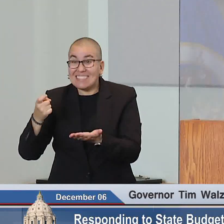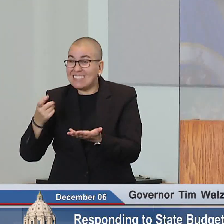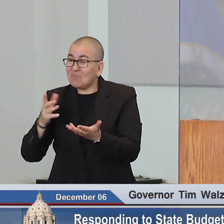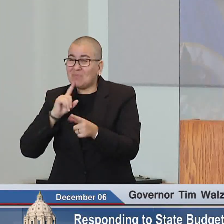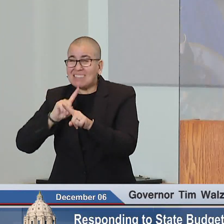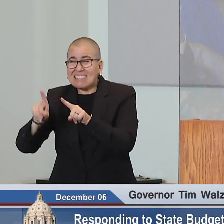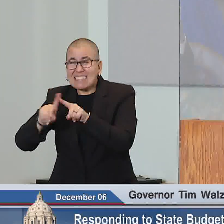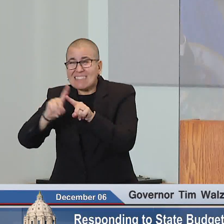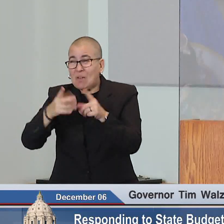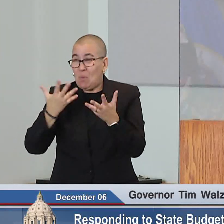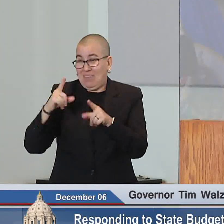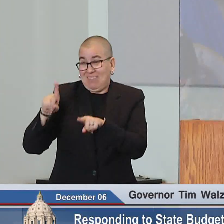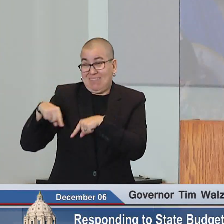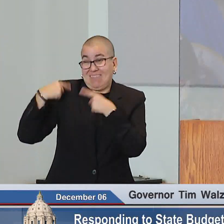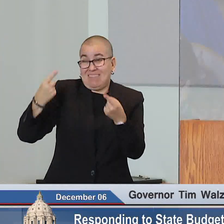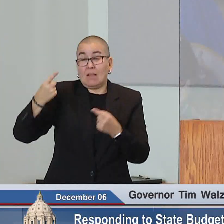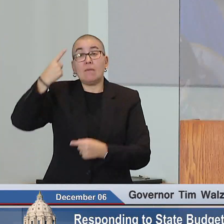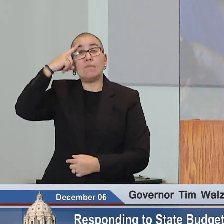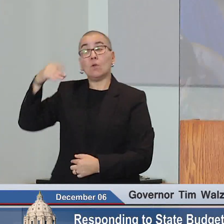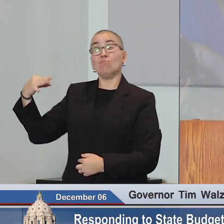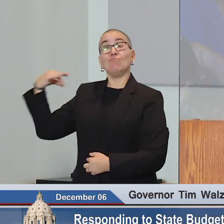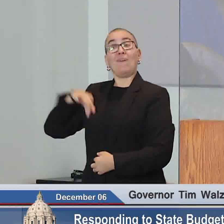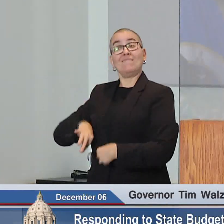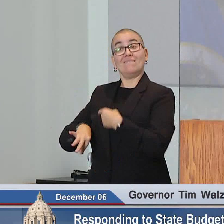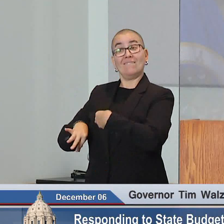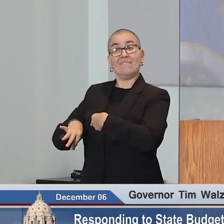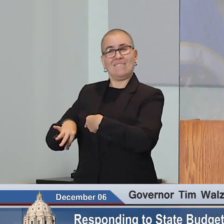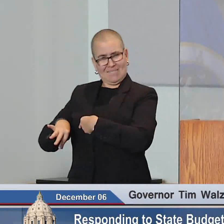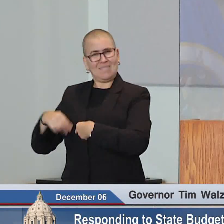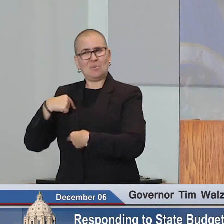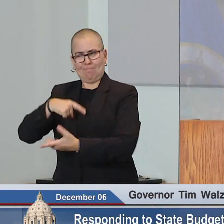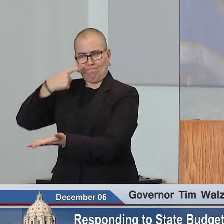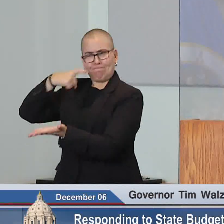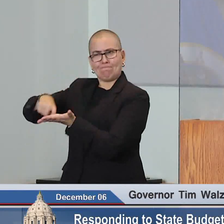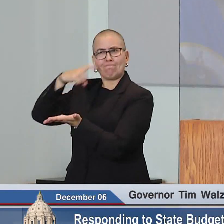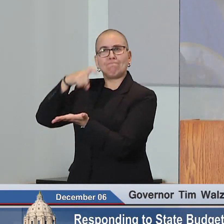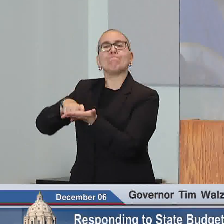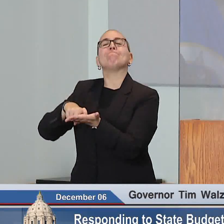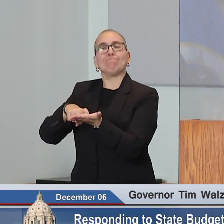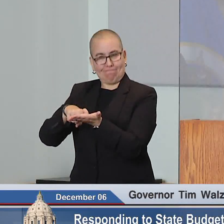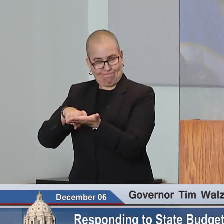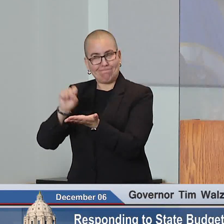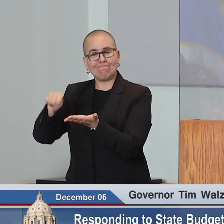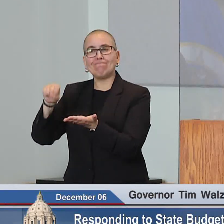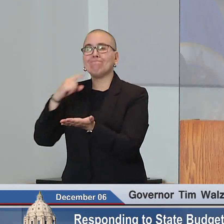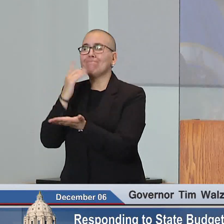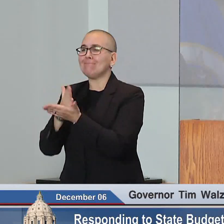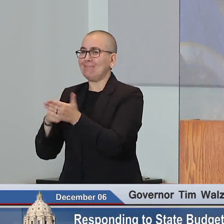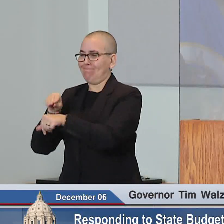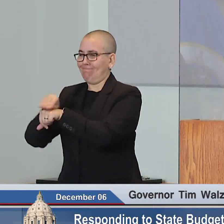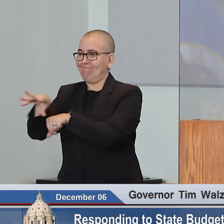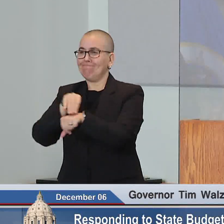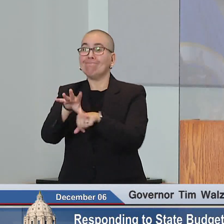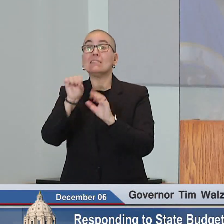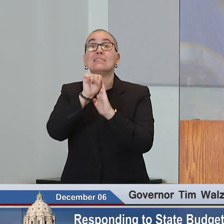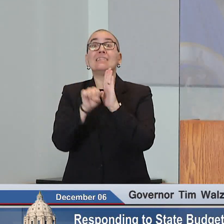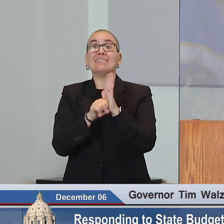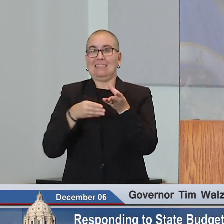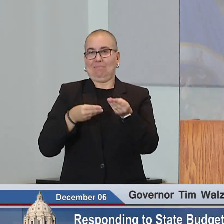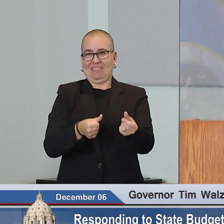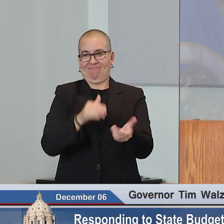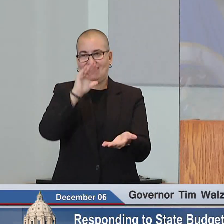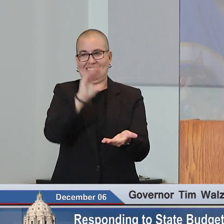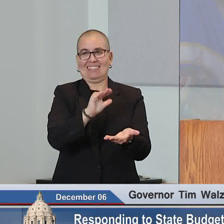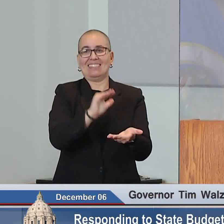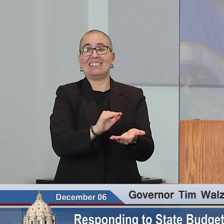profits have raised this. We've also seen some things that have affected state spending to go down. And I think when